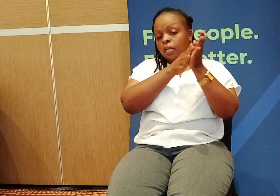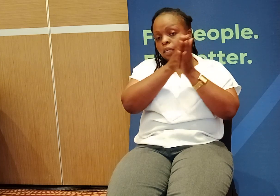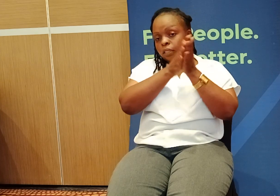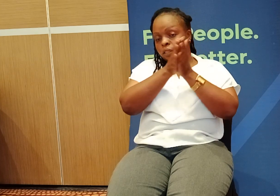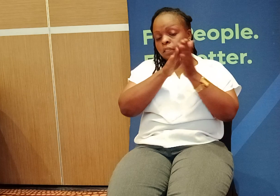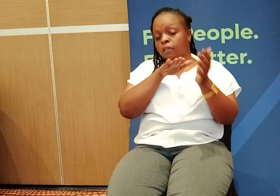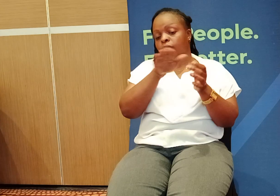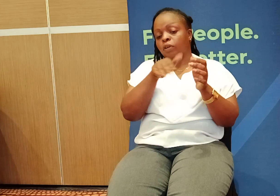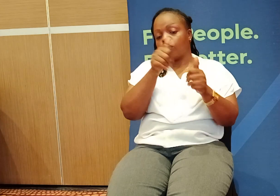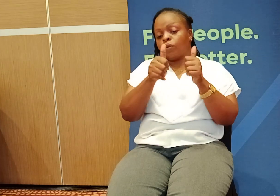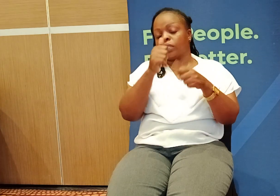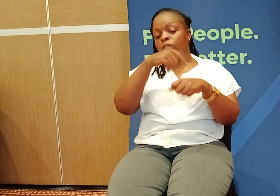operated in.